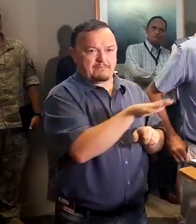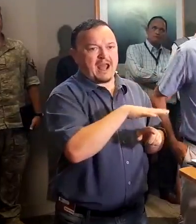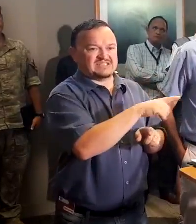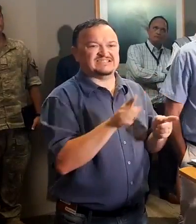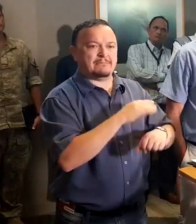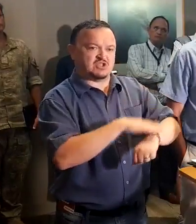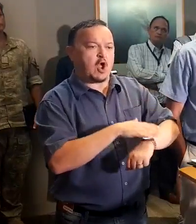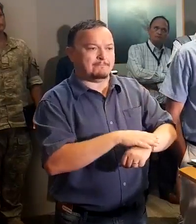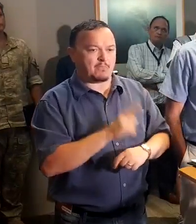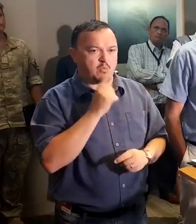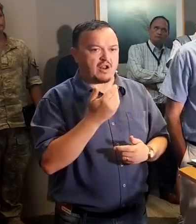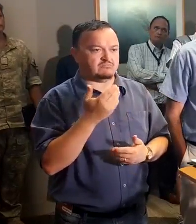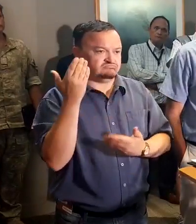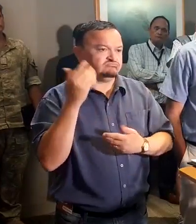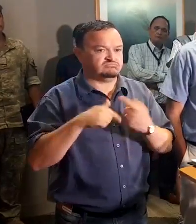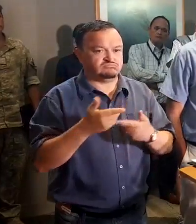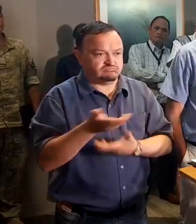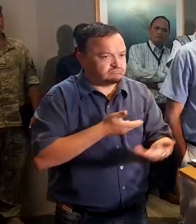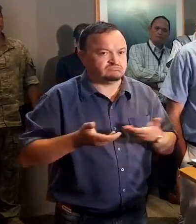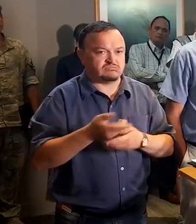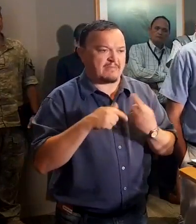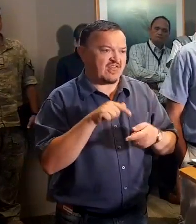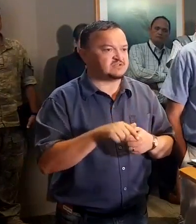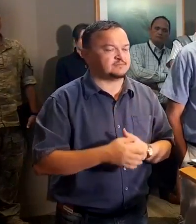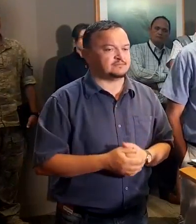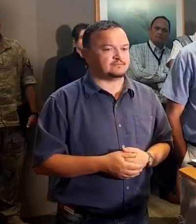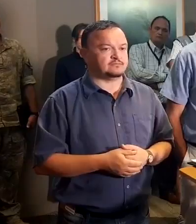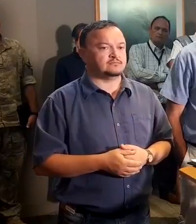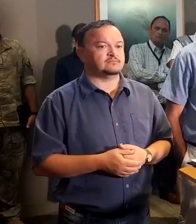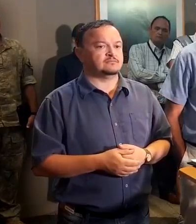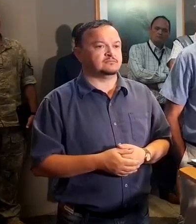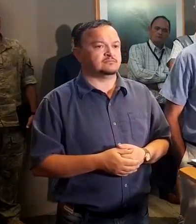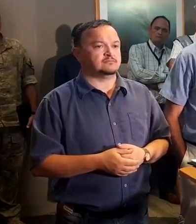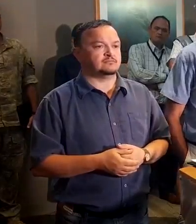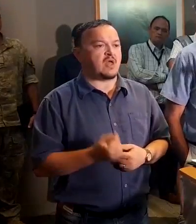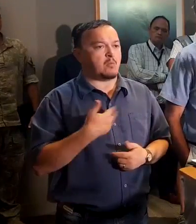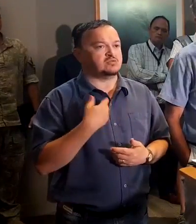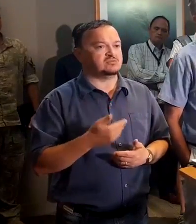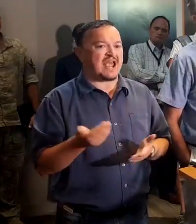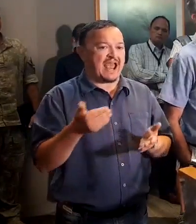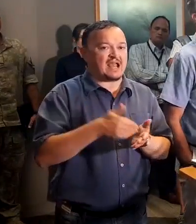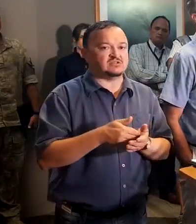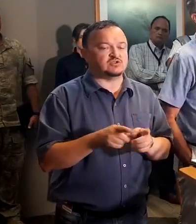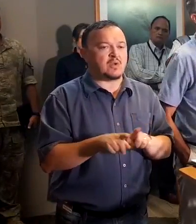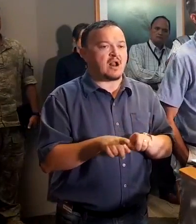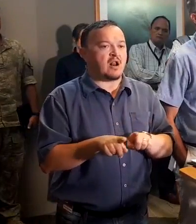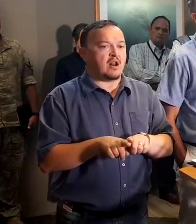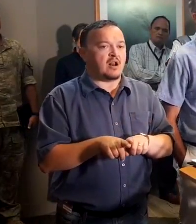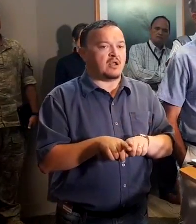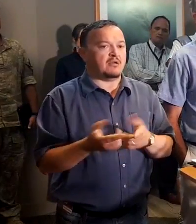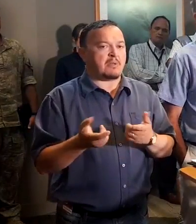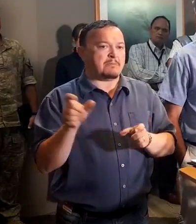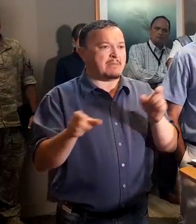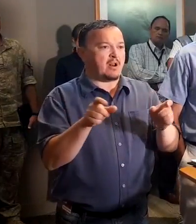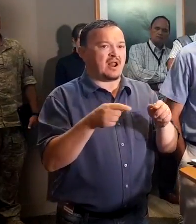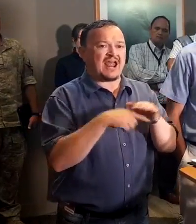same time. I would also just like to point out that people in our community may be aware